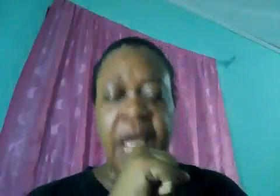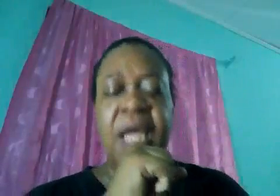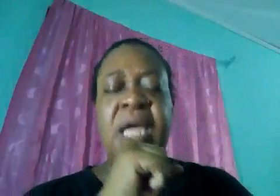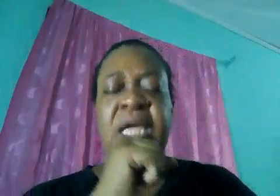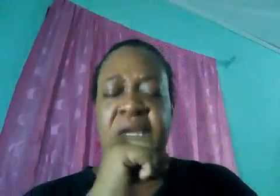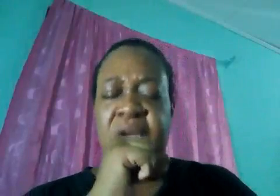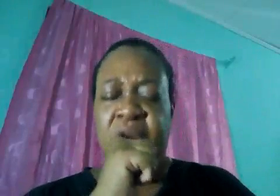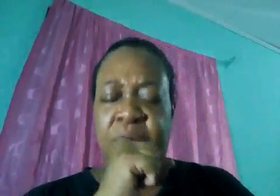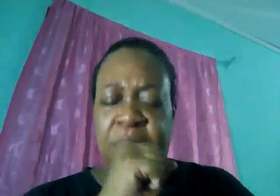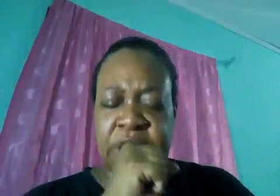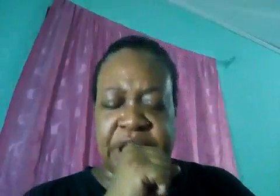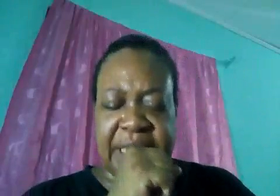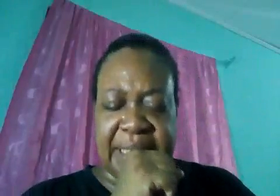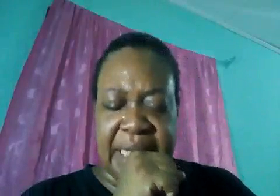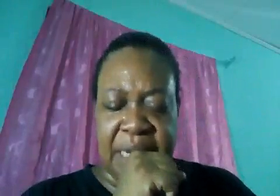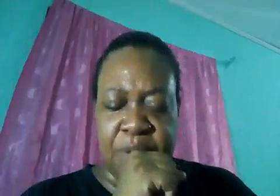Hallelujah.